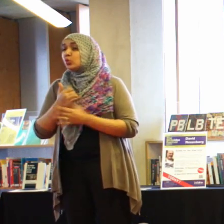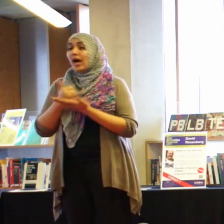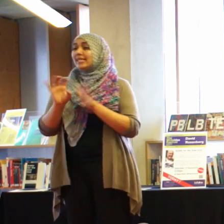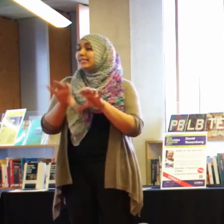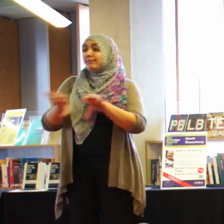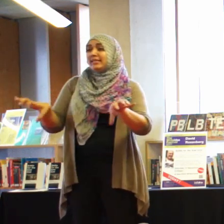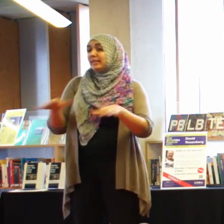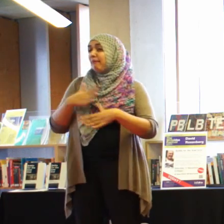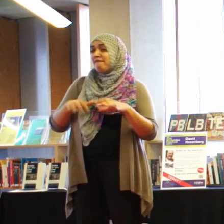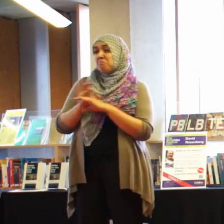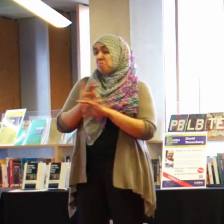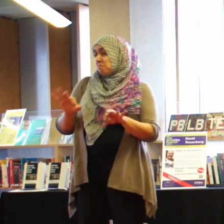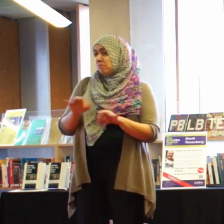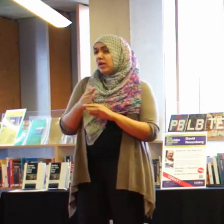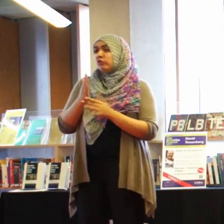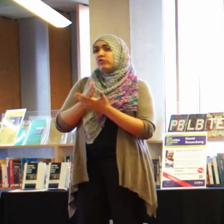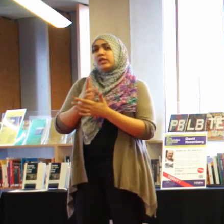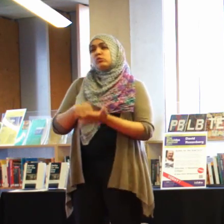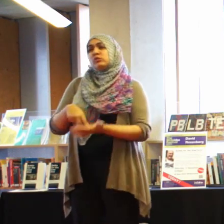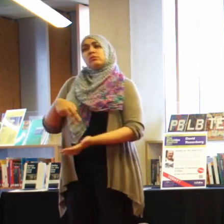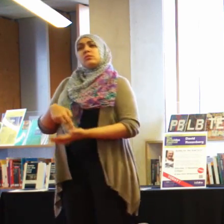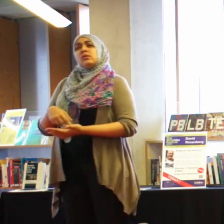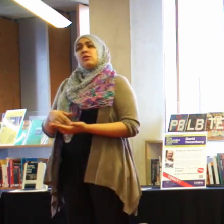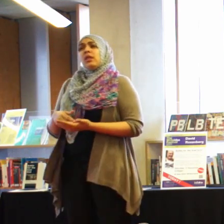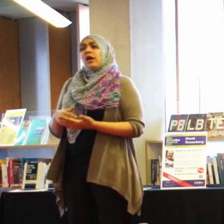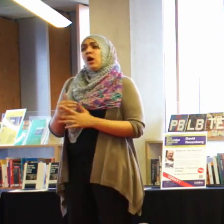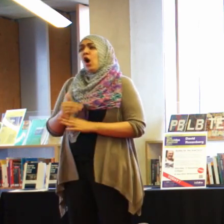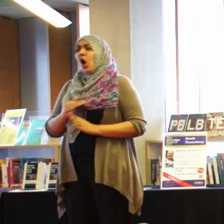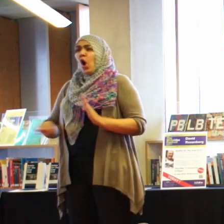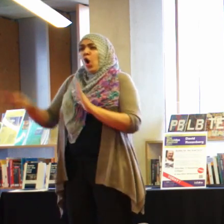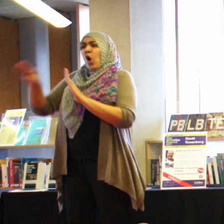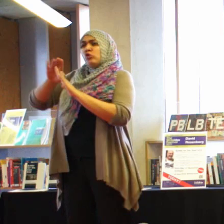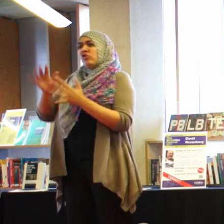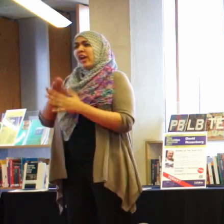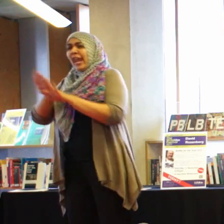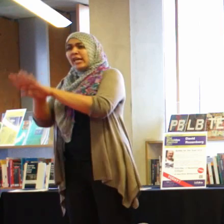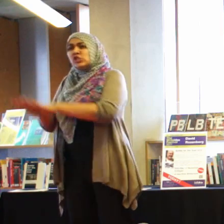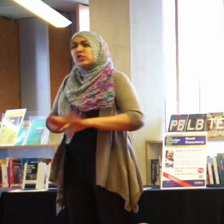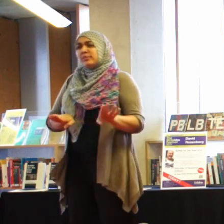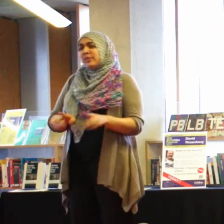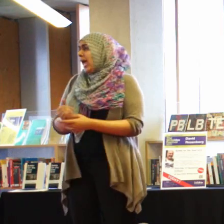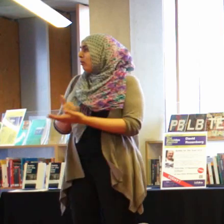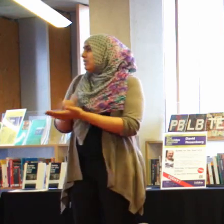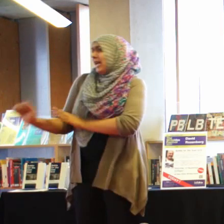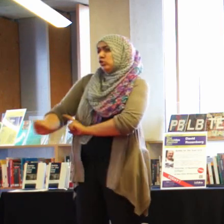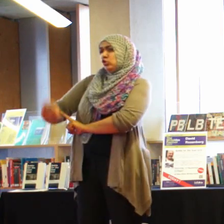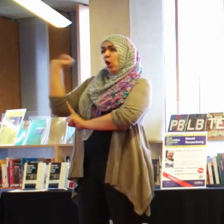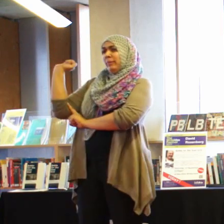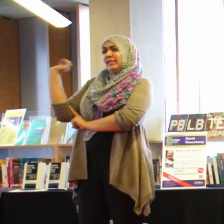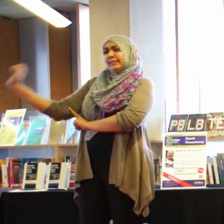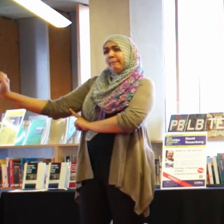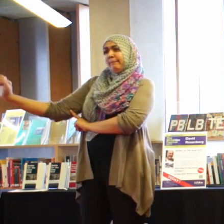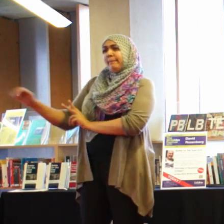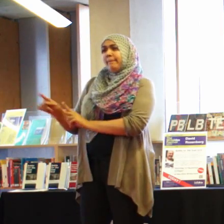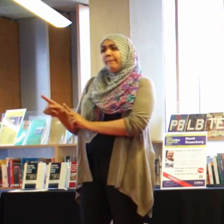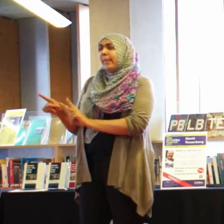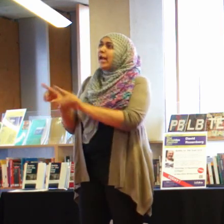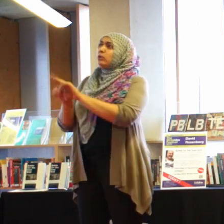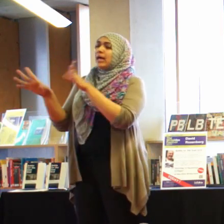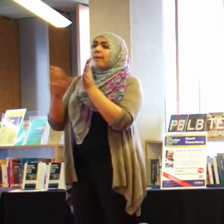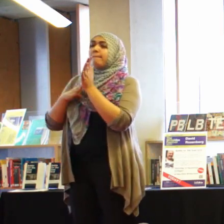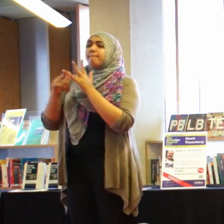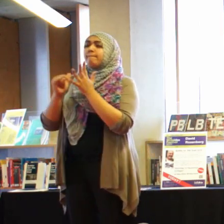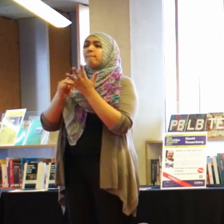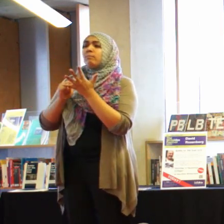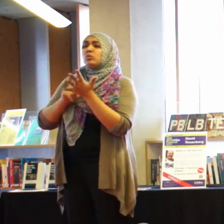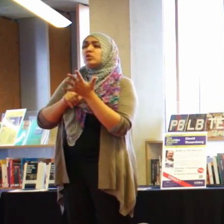kind of ultra-nationalism. It was against communism, and it promoted a Mussolini-style corporate